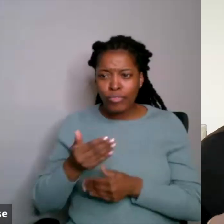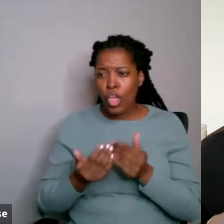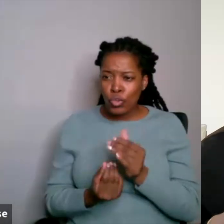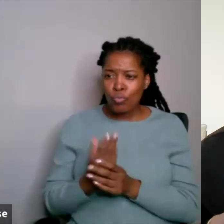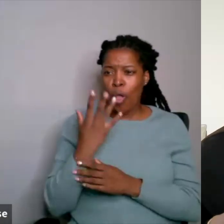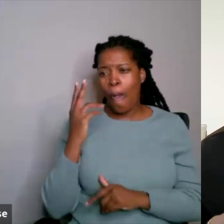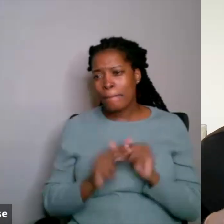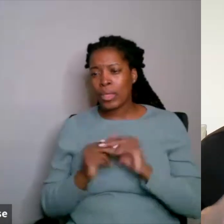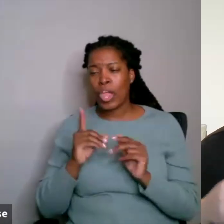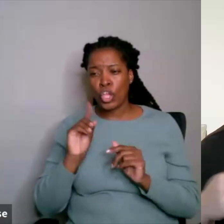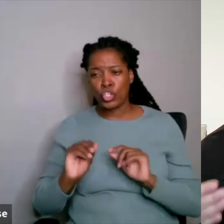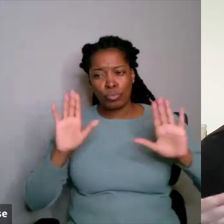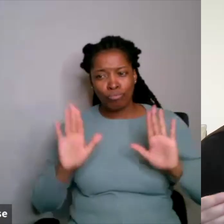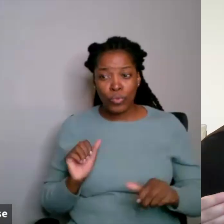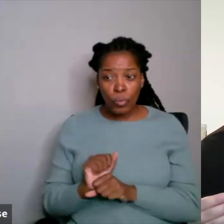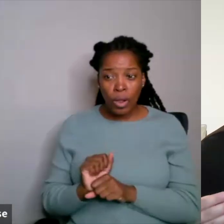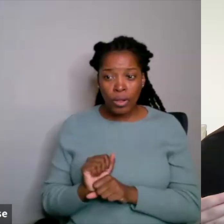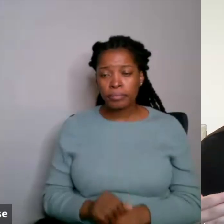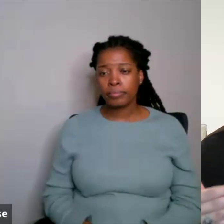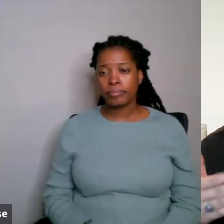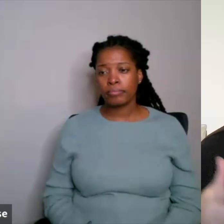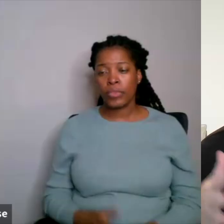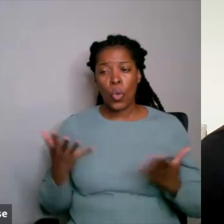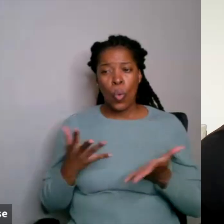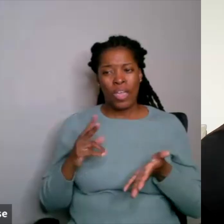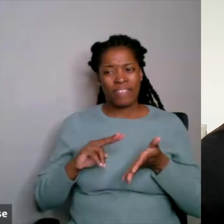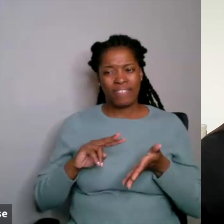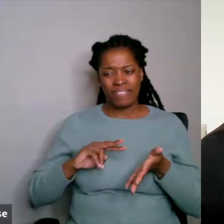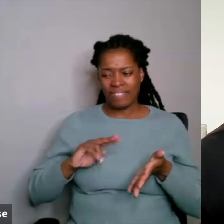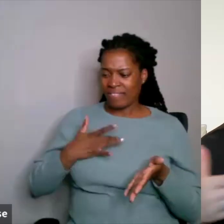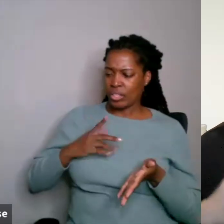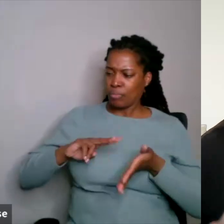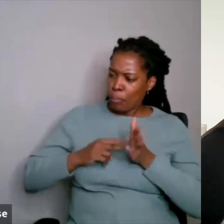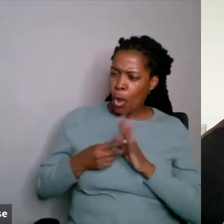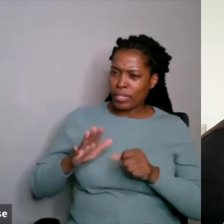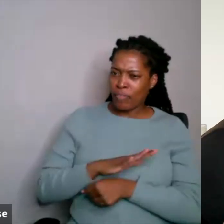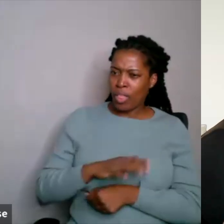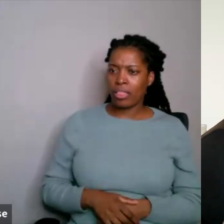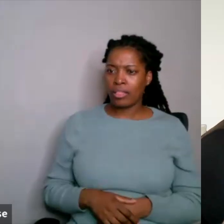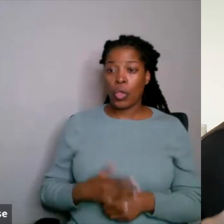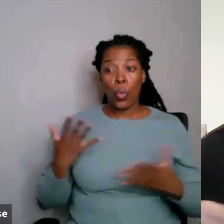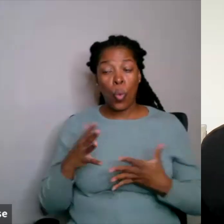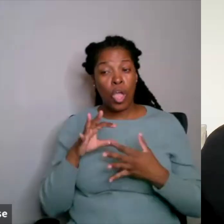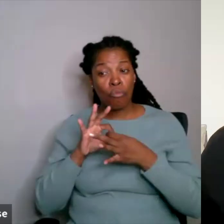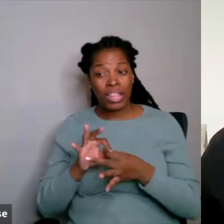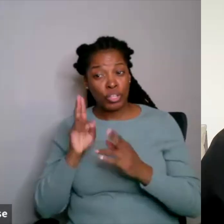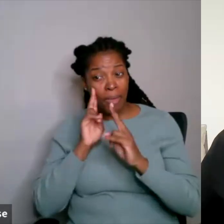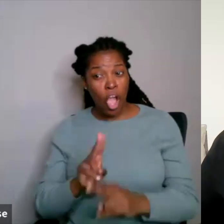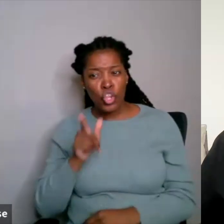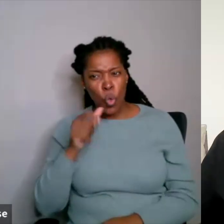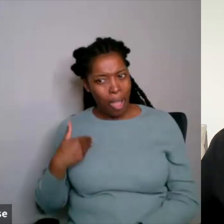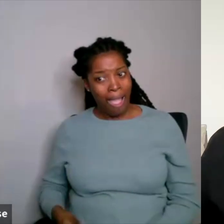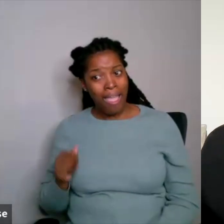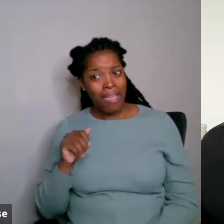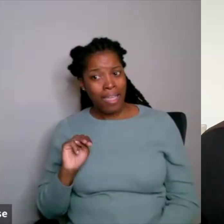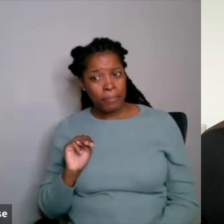and to do meaningful work? What feels purposeful? What relationships honor who I really am? The more